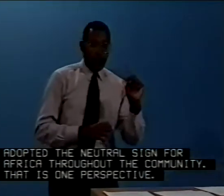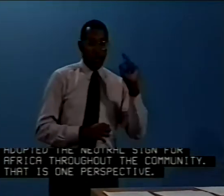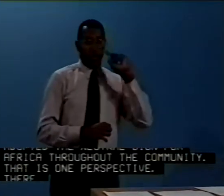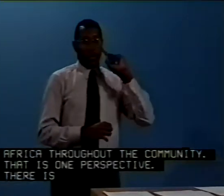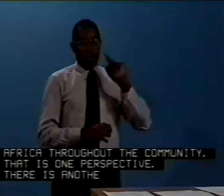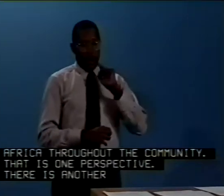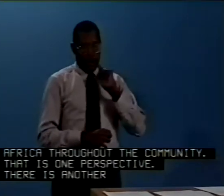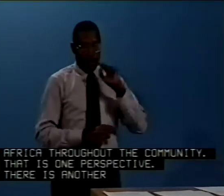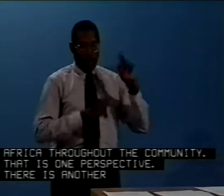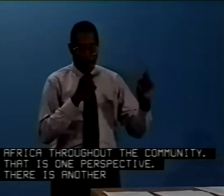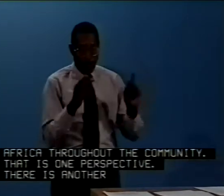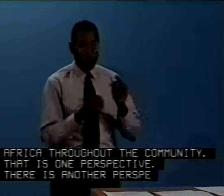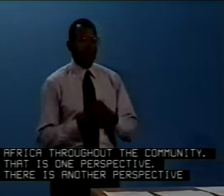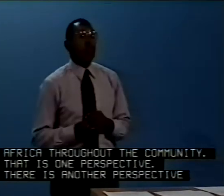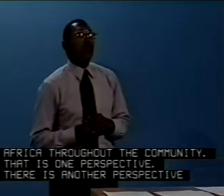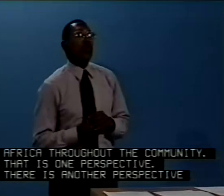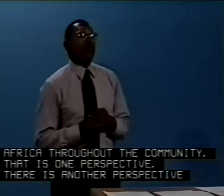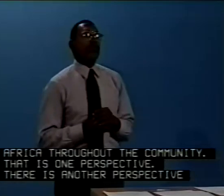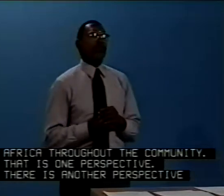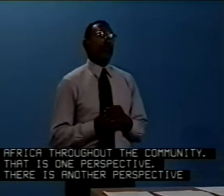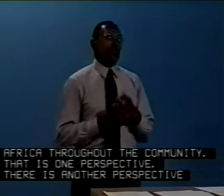from African deaf people.